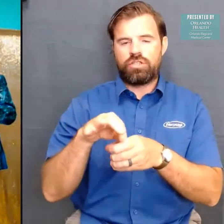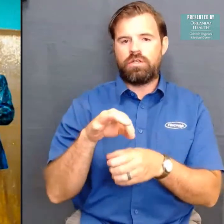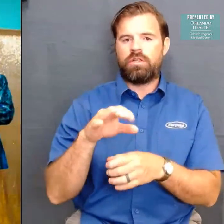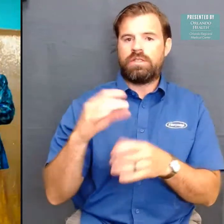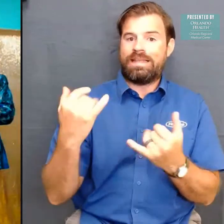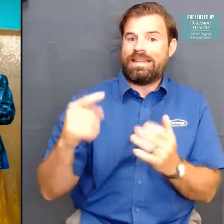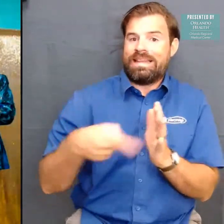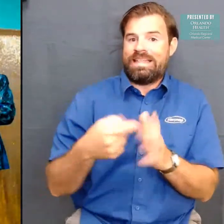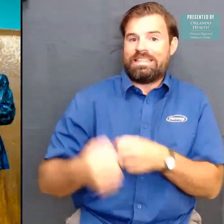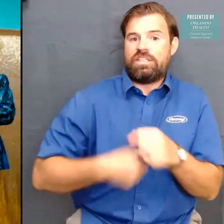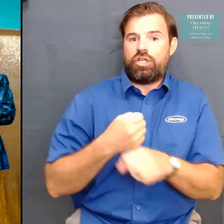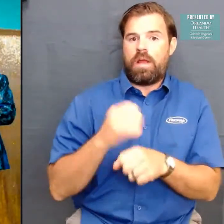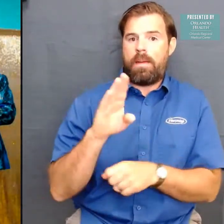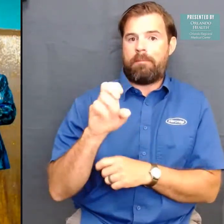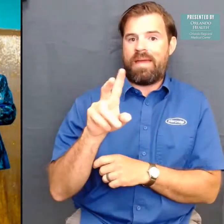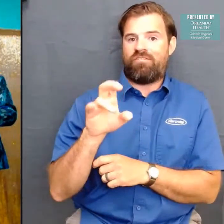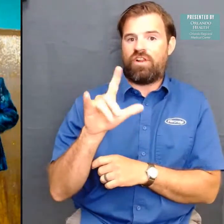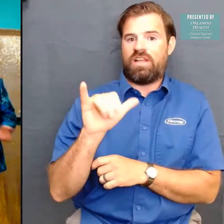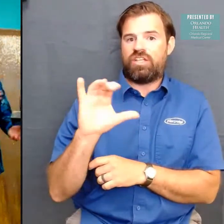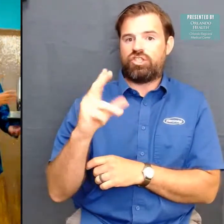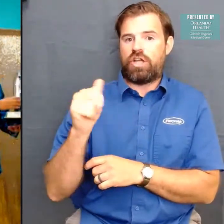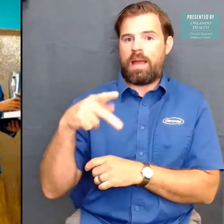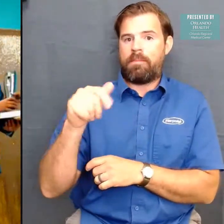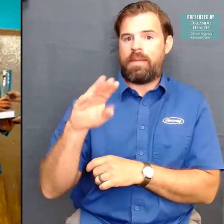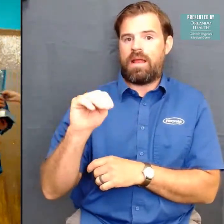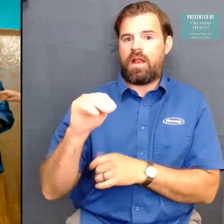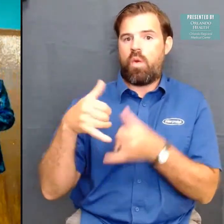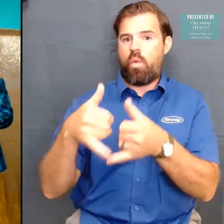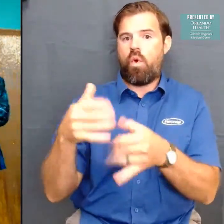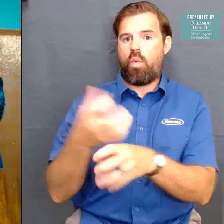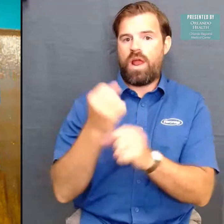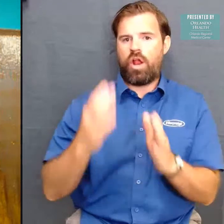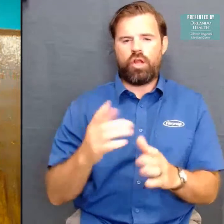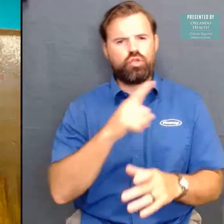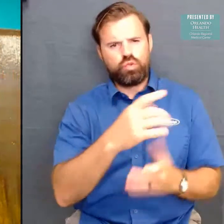winner. Congratulations, Bill, on this amazing award. Well deserved.